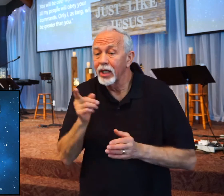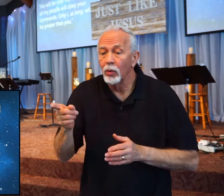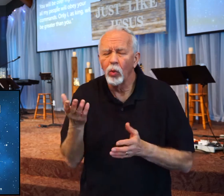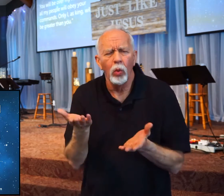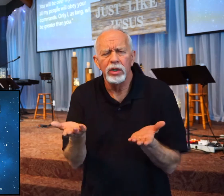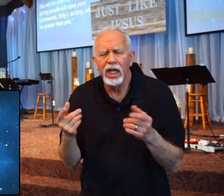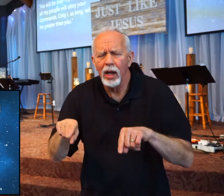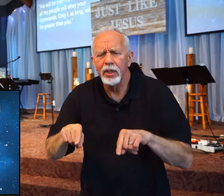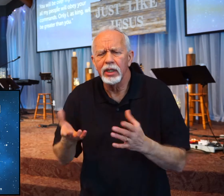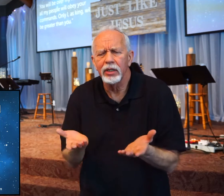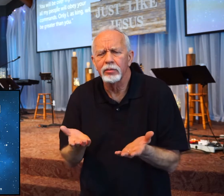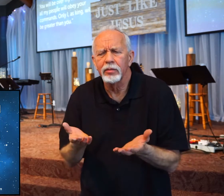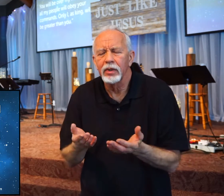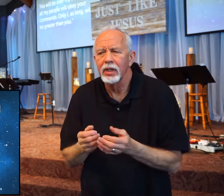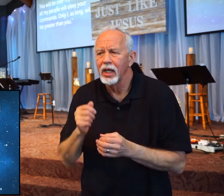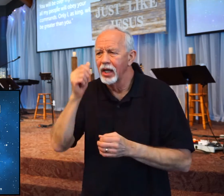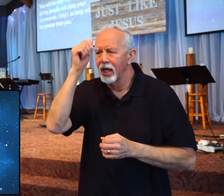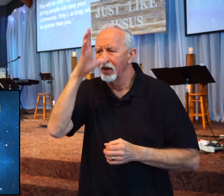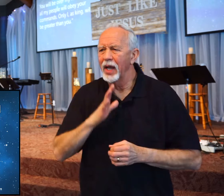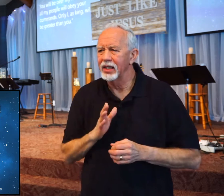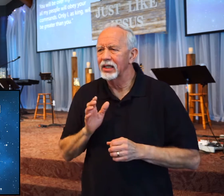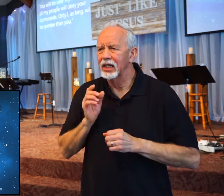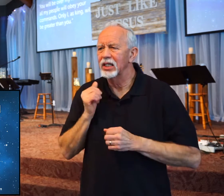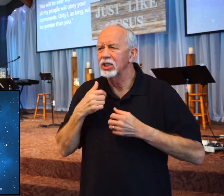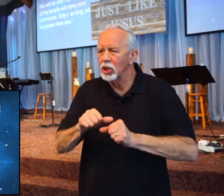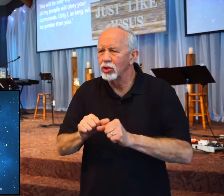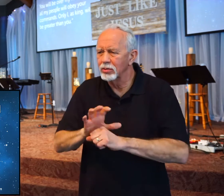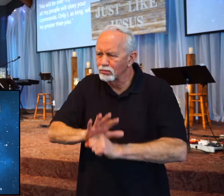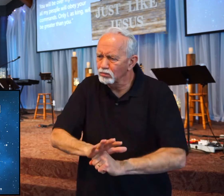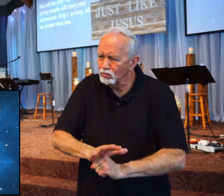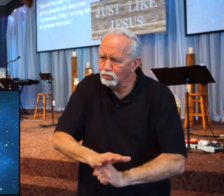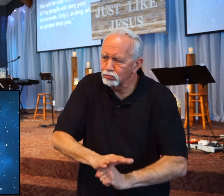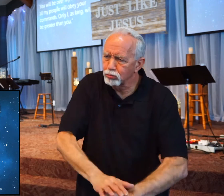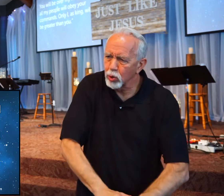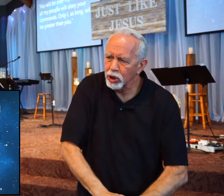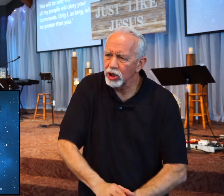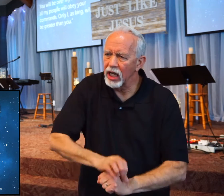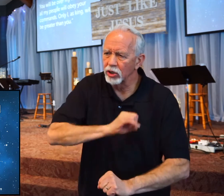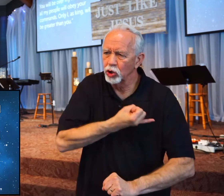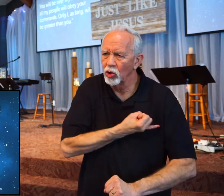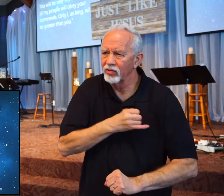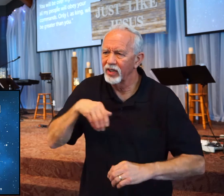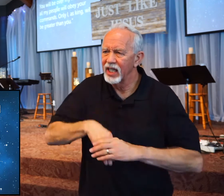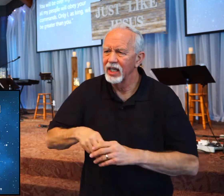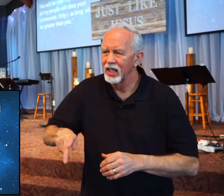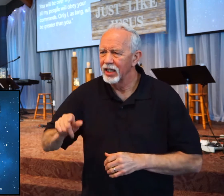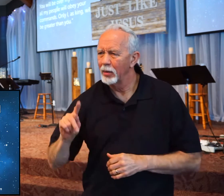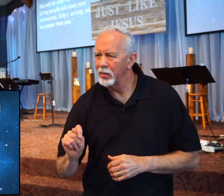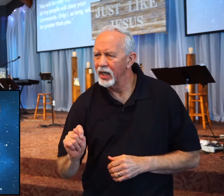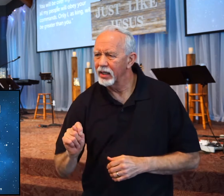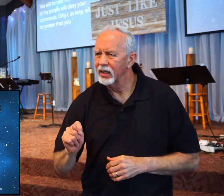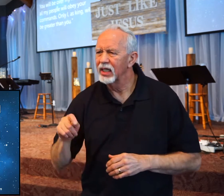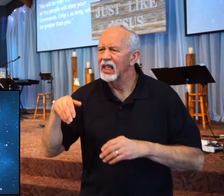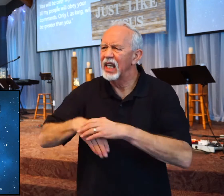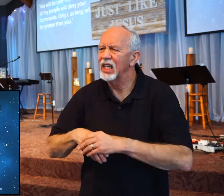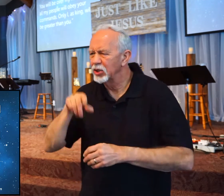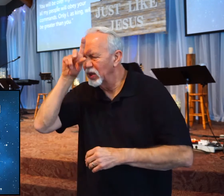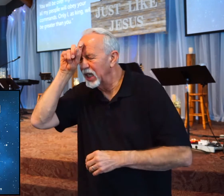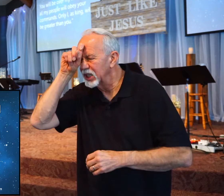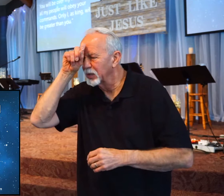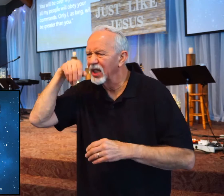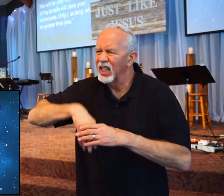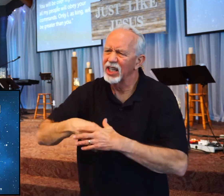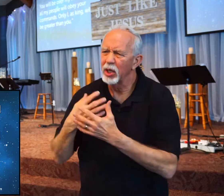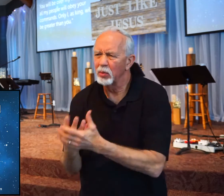here? Man kept pushing Joseph down in the pit, taken down to Egypt, down in